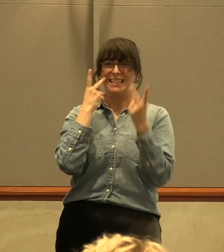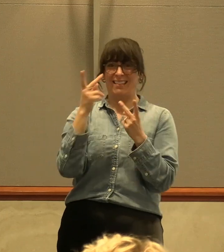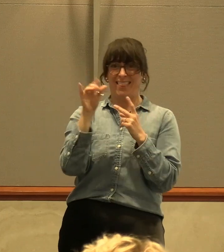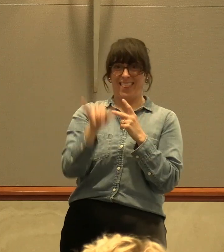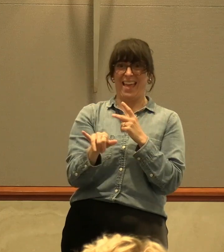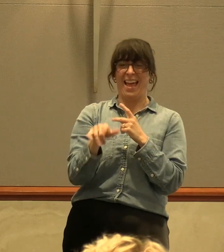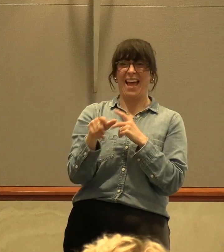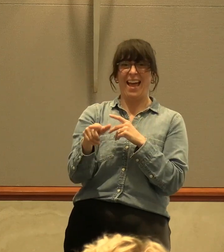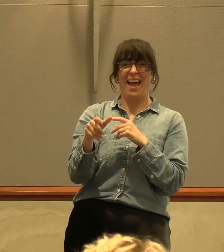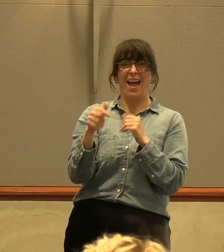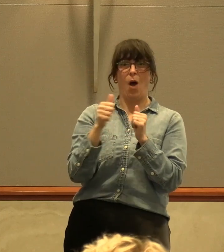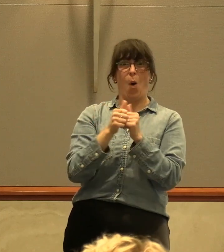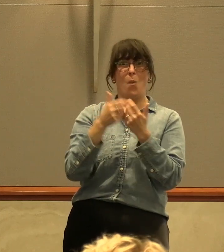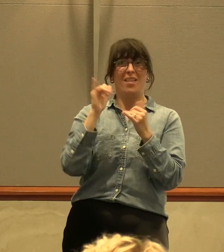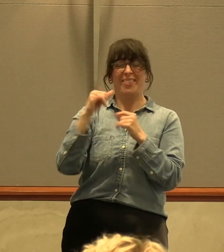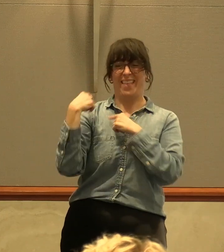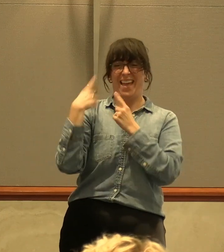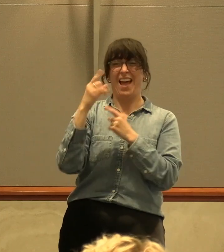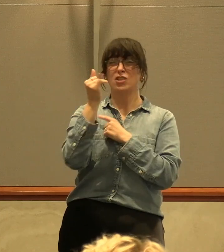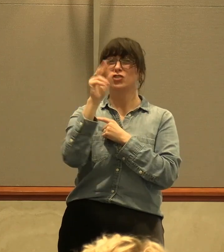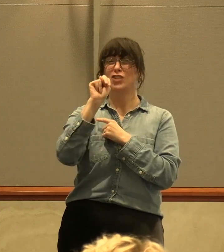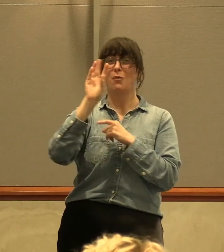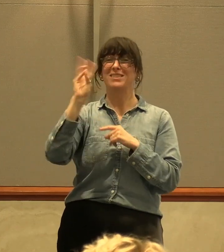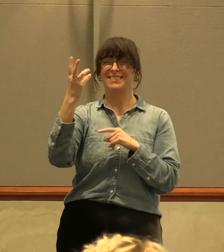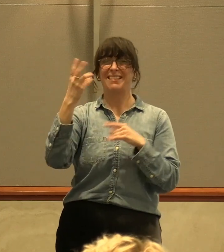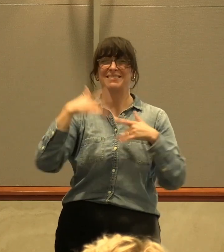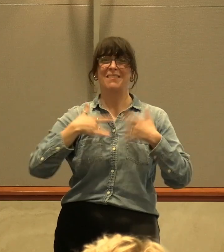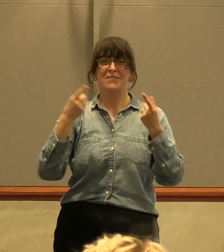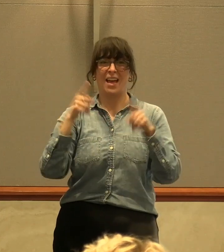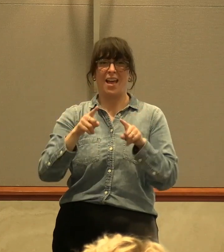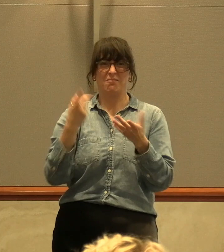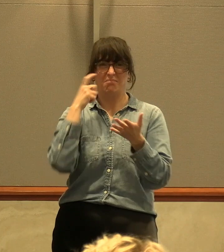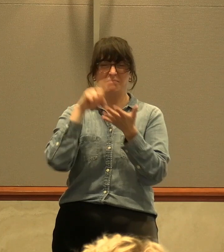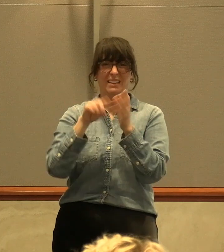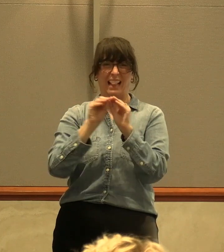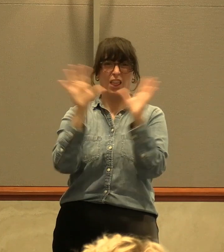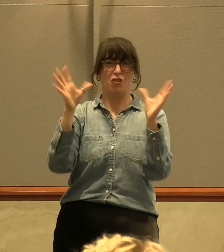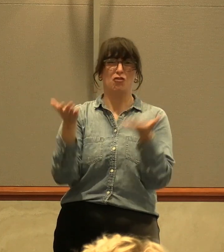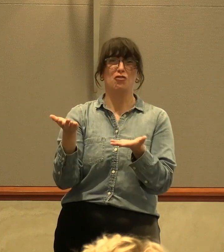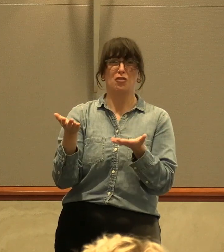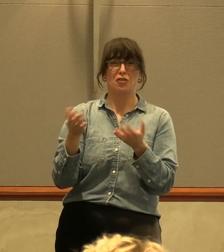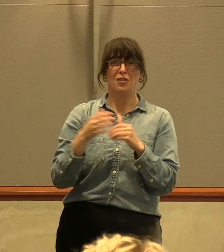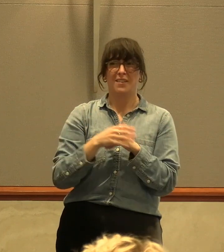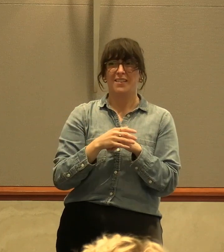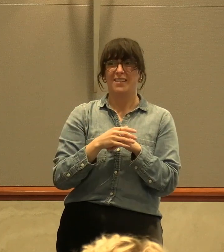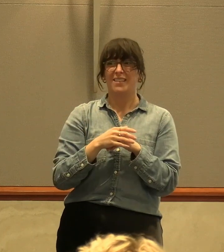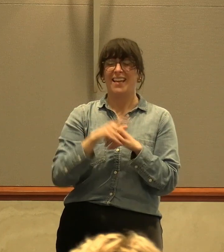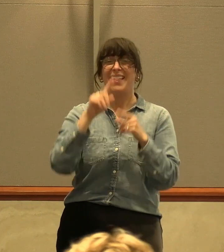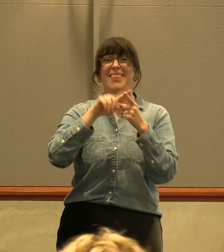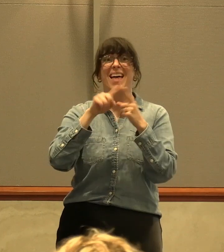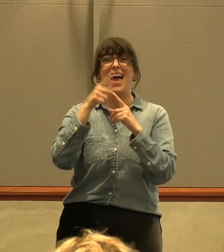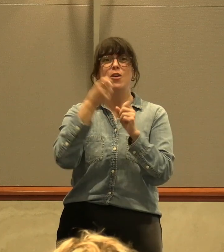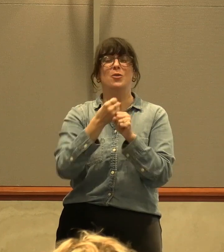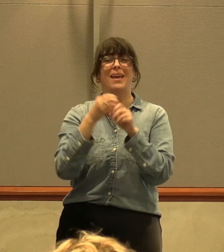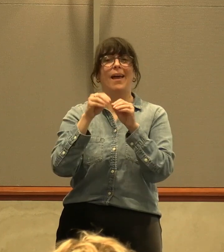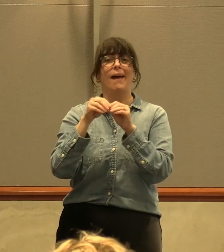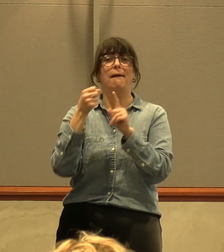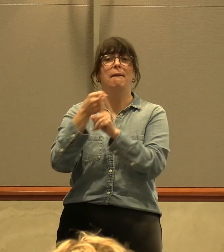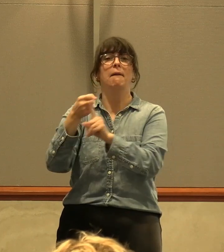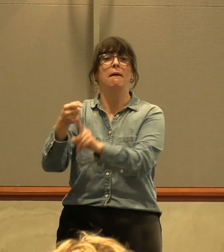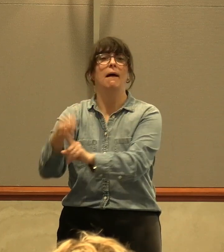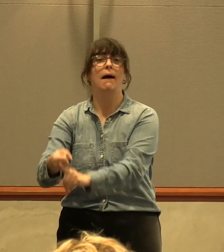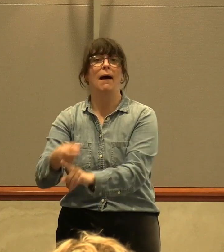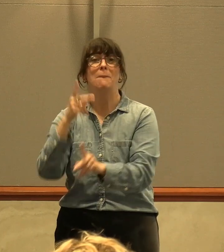that on the insurrection that occurred on January the 6th. And then you get the fringes that take issues